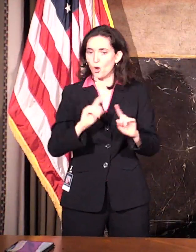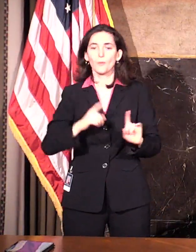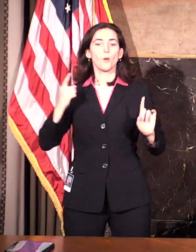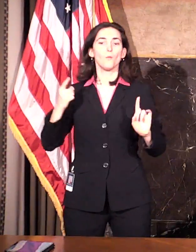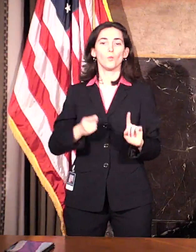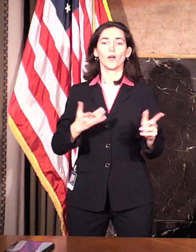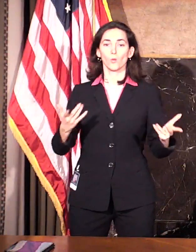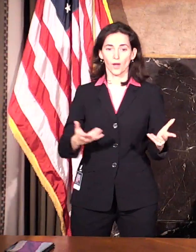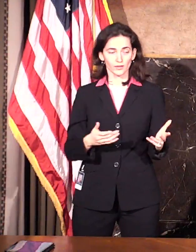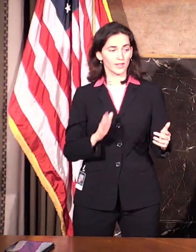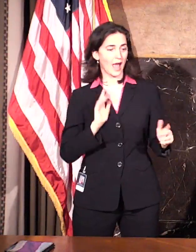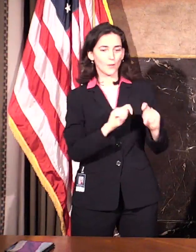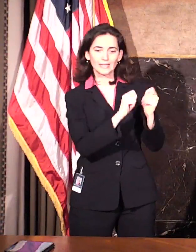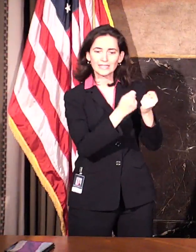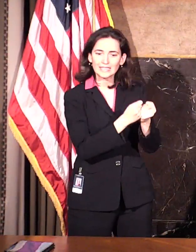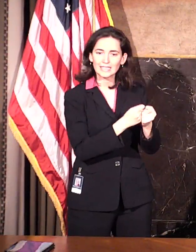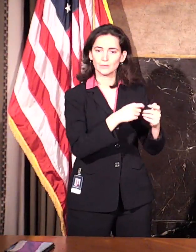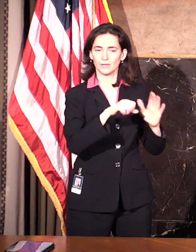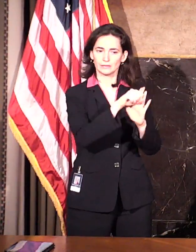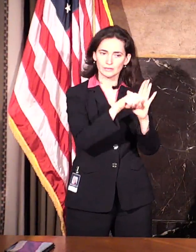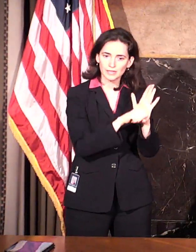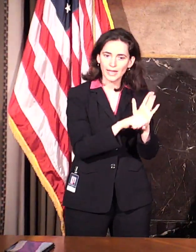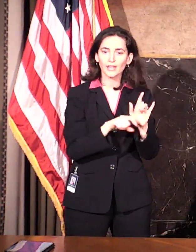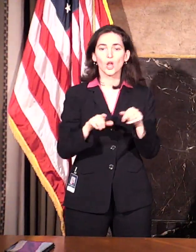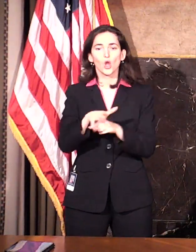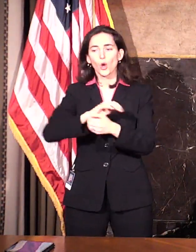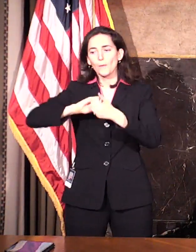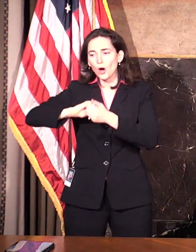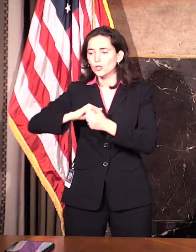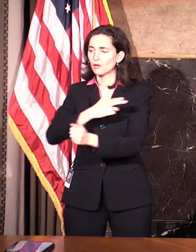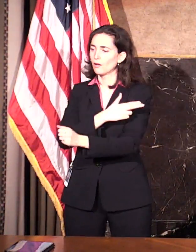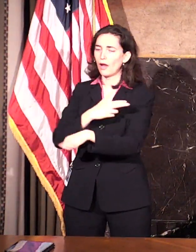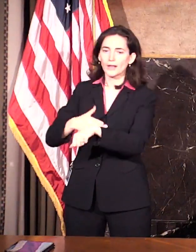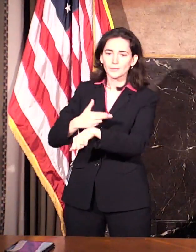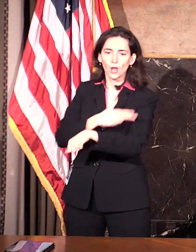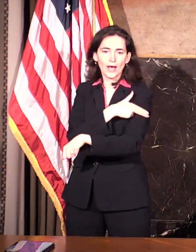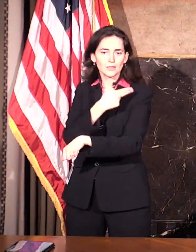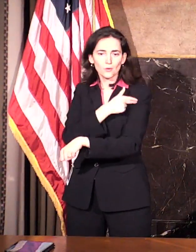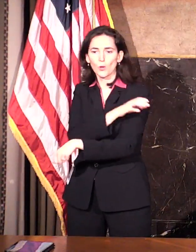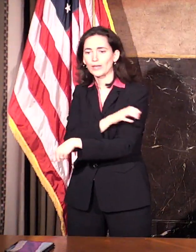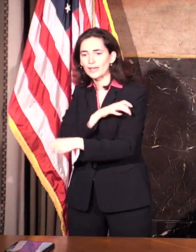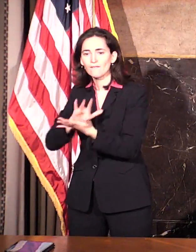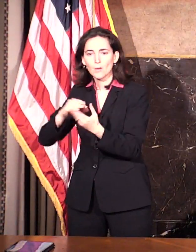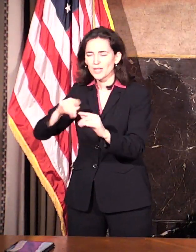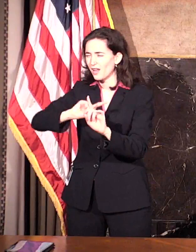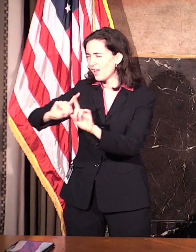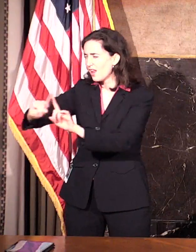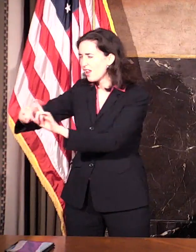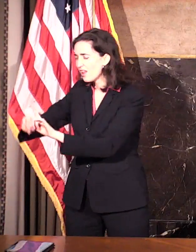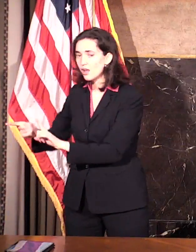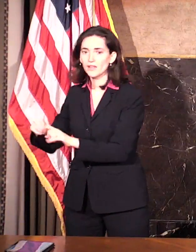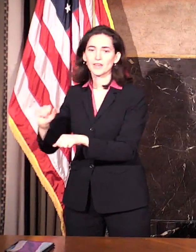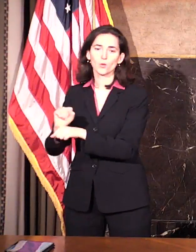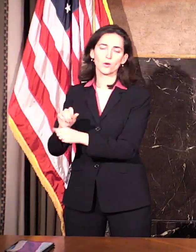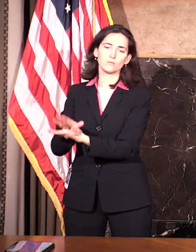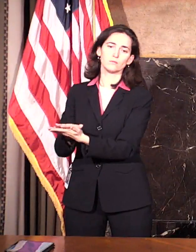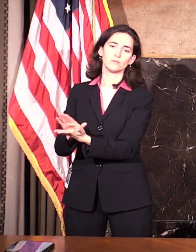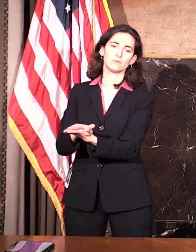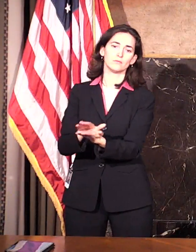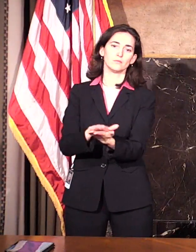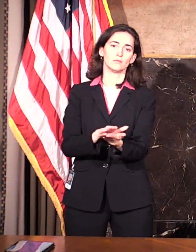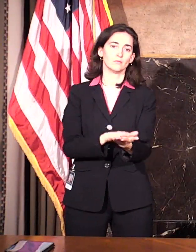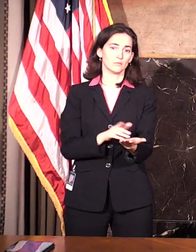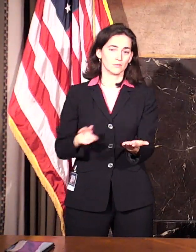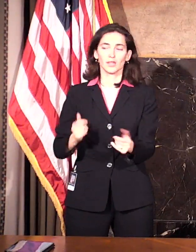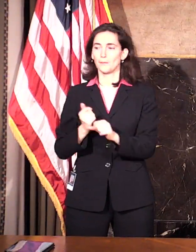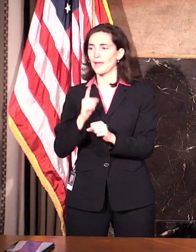also a lot of local partners and hospitals and clinics and pharmacies and so many others are just doing tremendous work in order to make